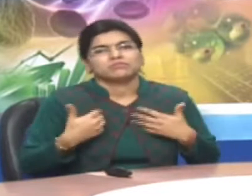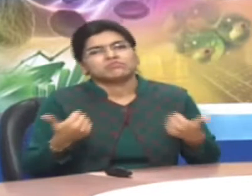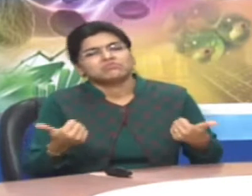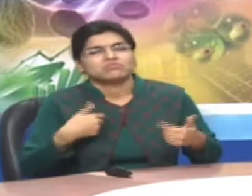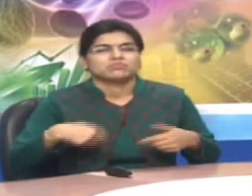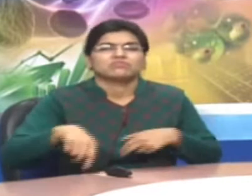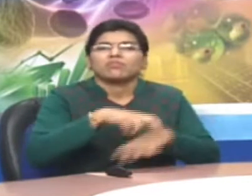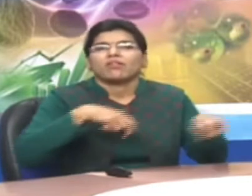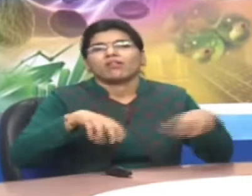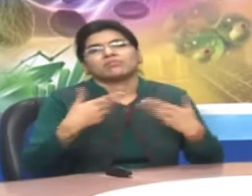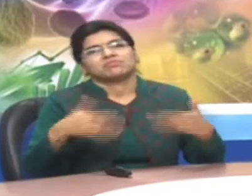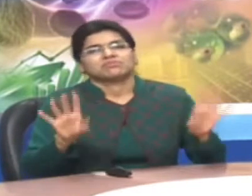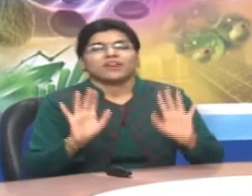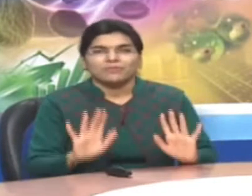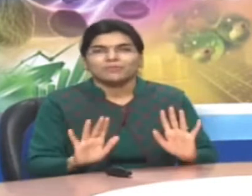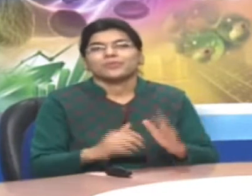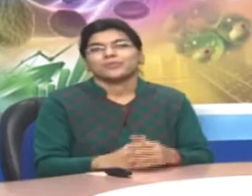of a cop."